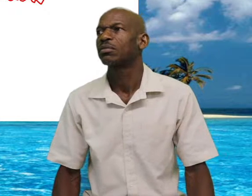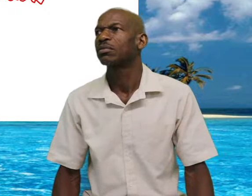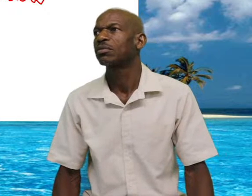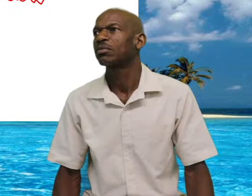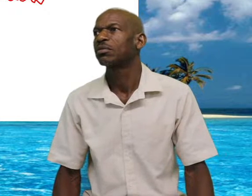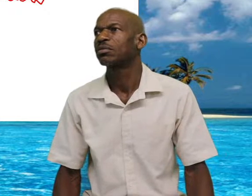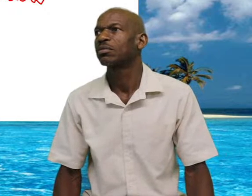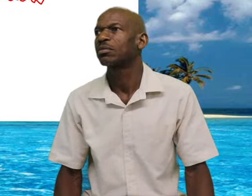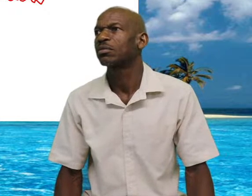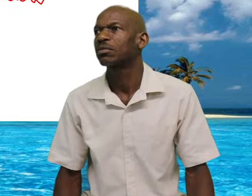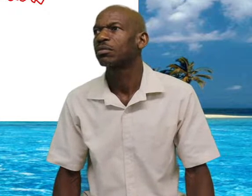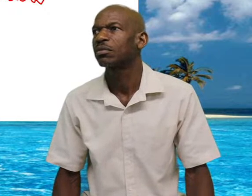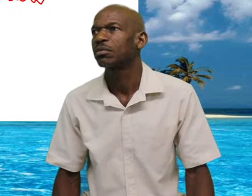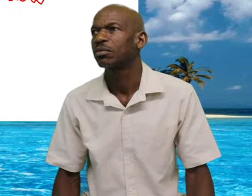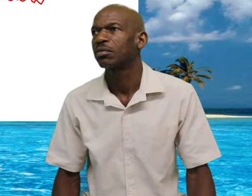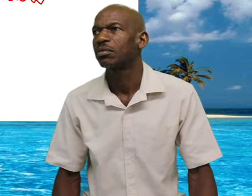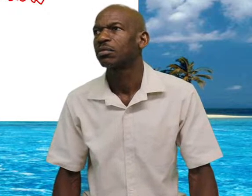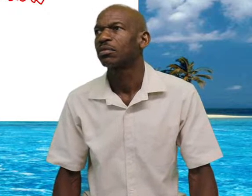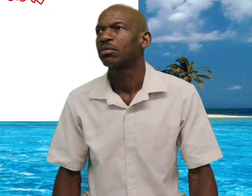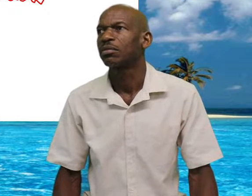This is the roof.